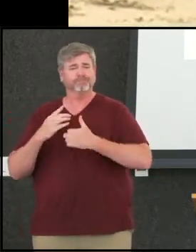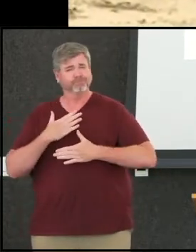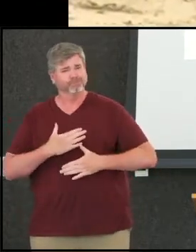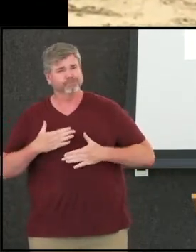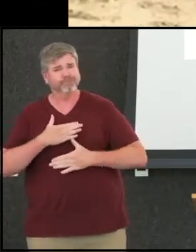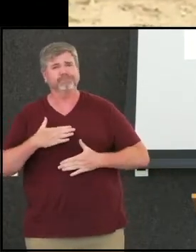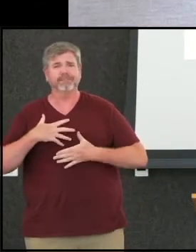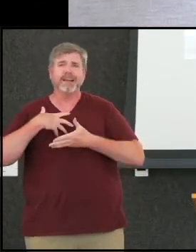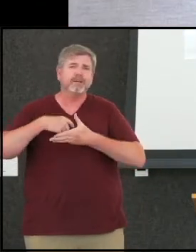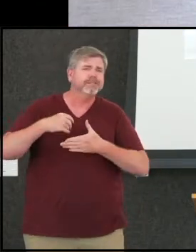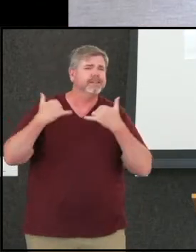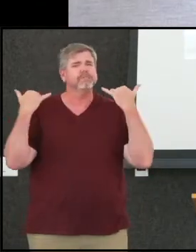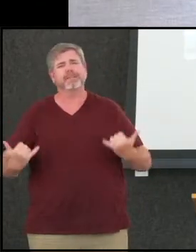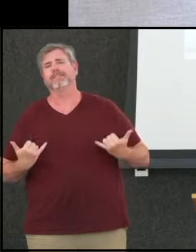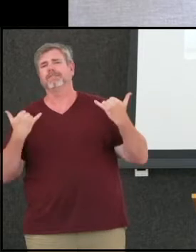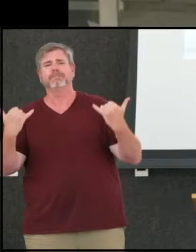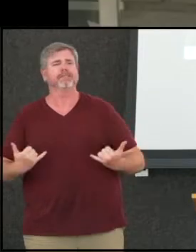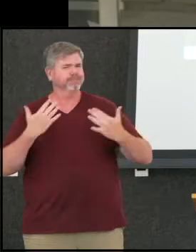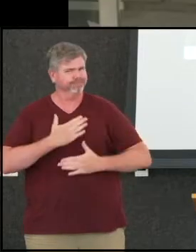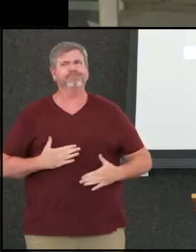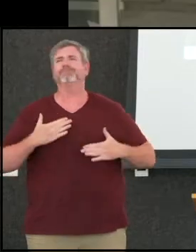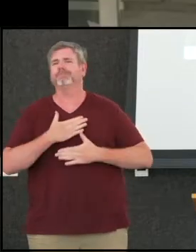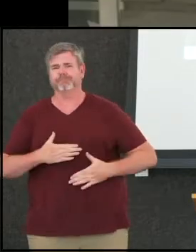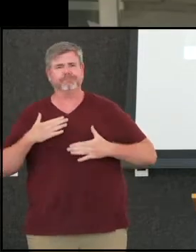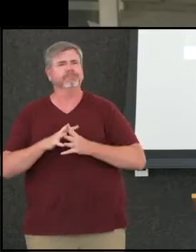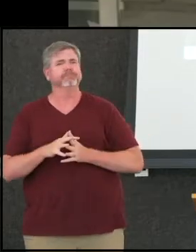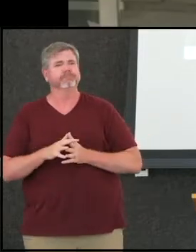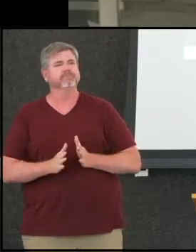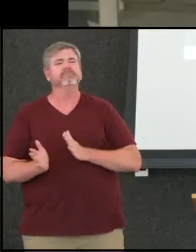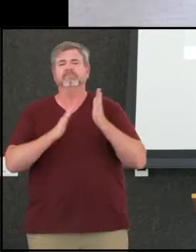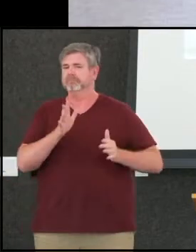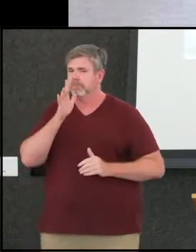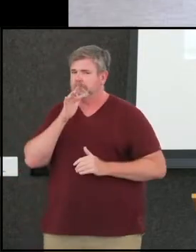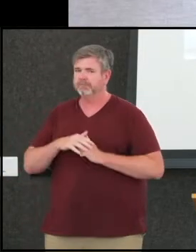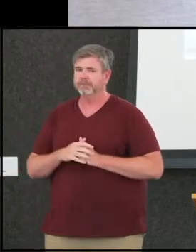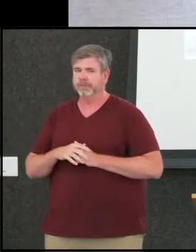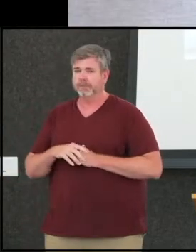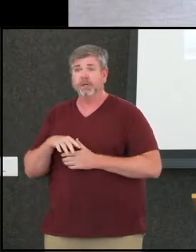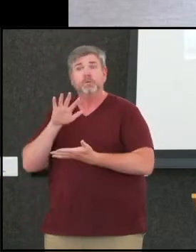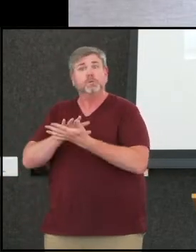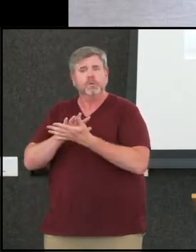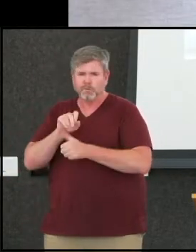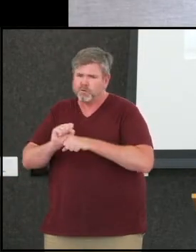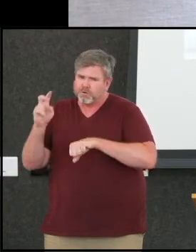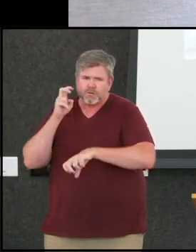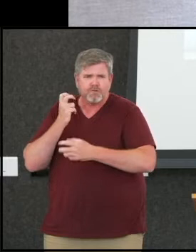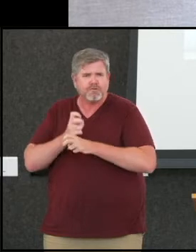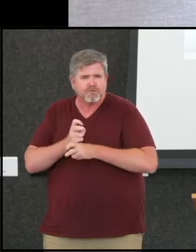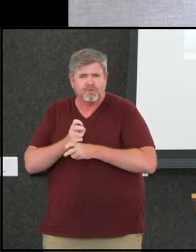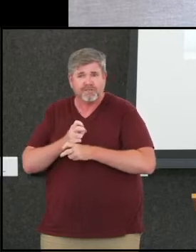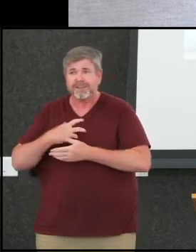playing. He worked hard in school. Probably the most just important thing to him is he loved